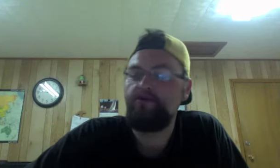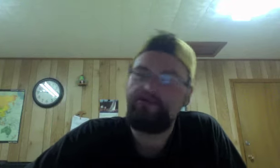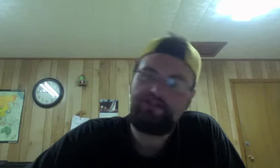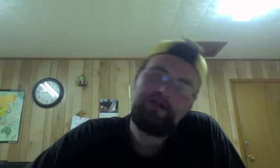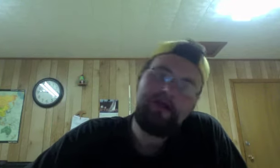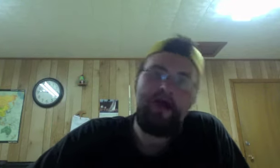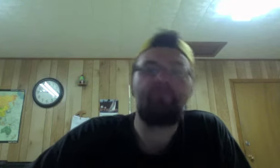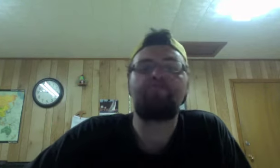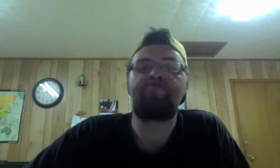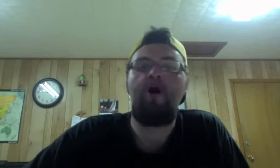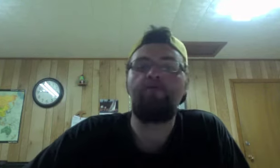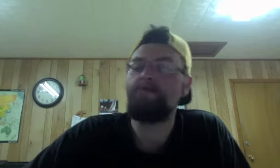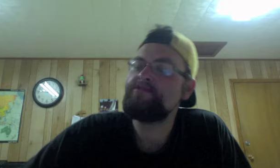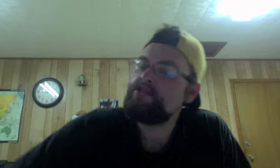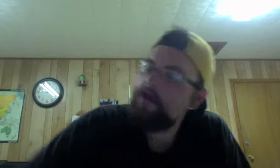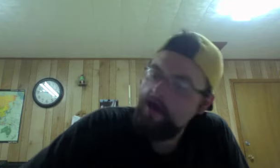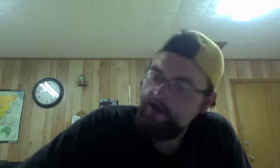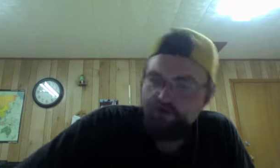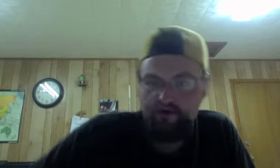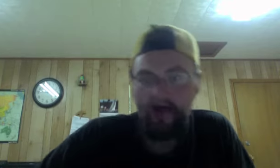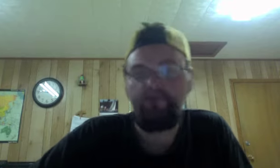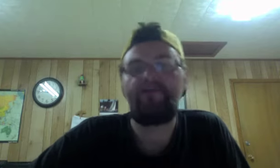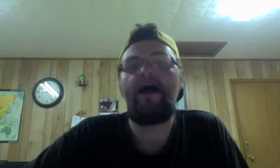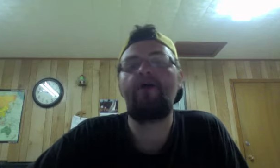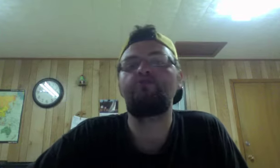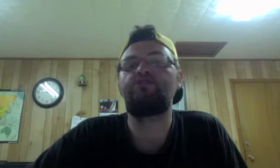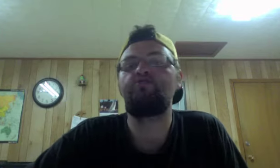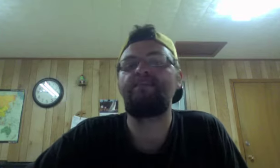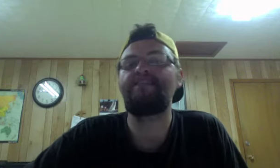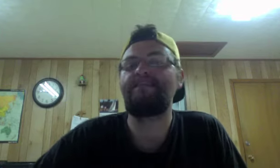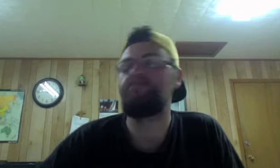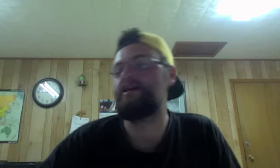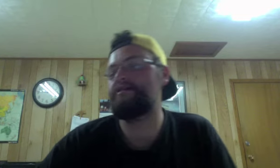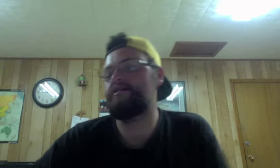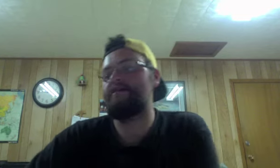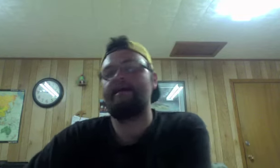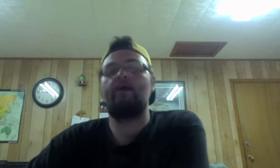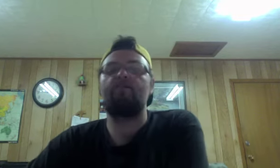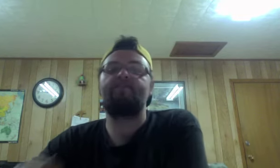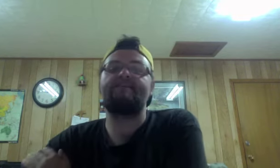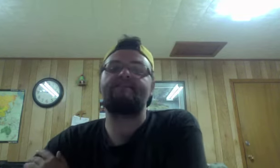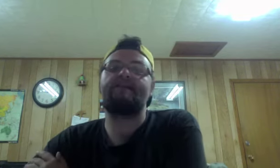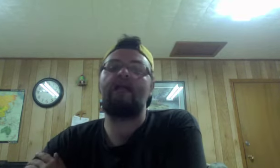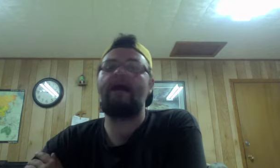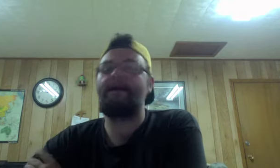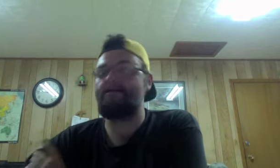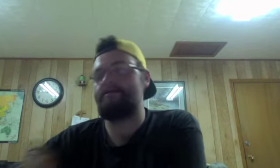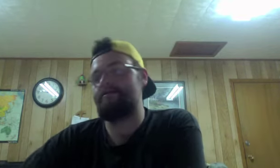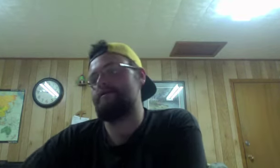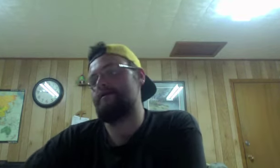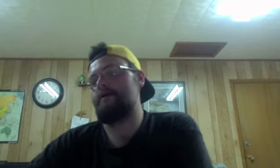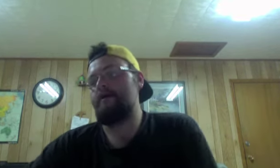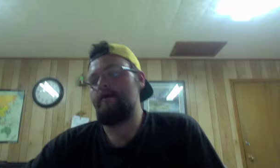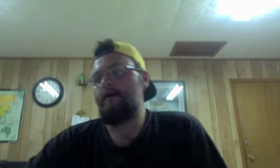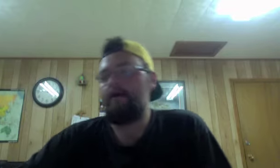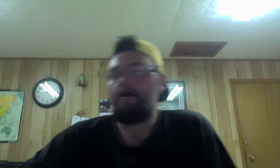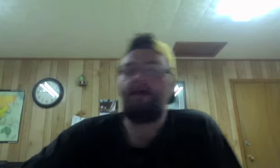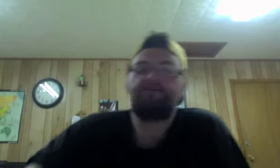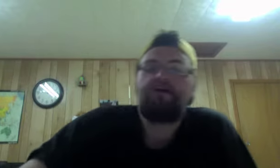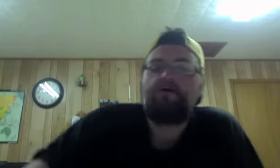and their problems travel down to bc place to take on the bc lions okay we'll start with